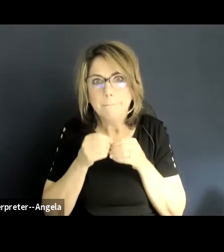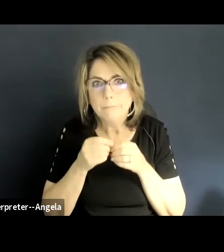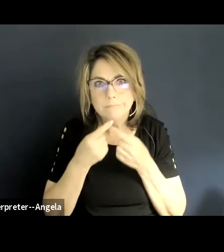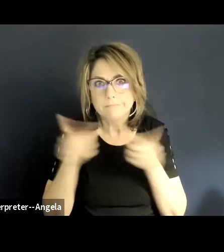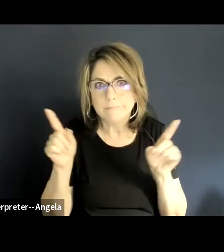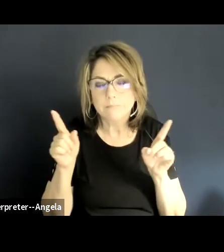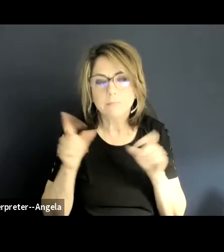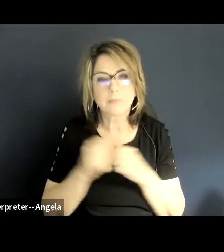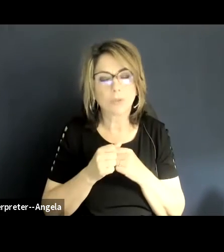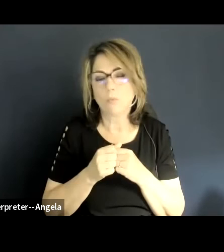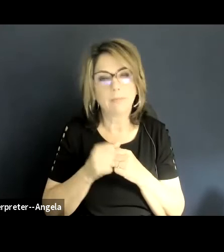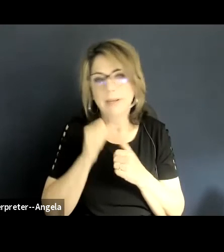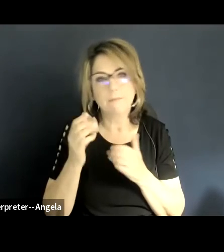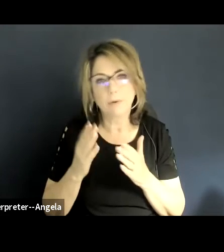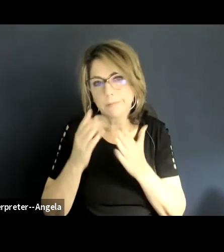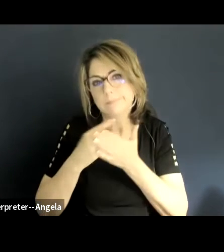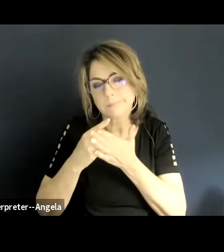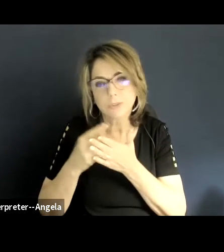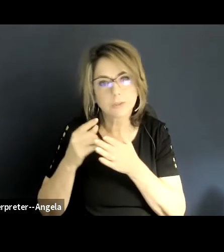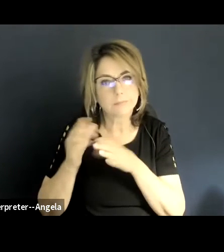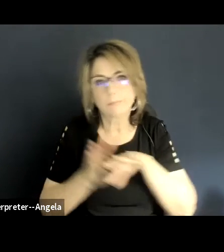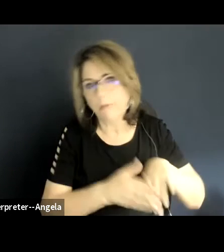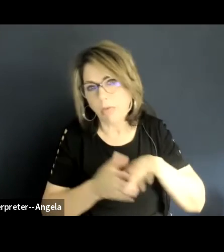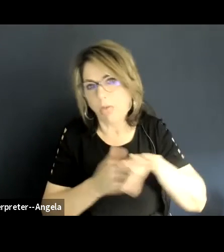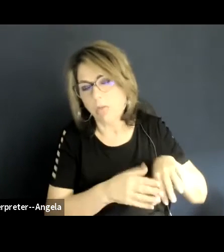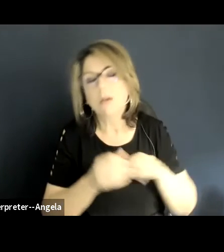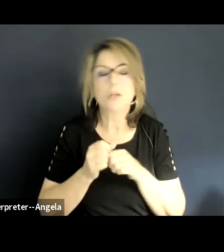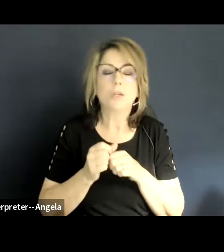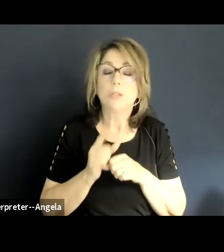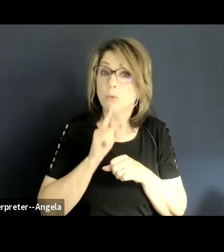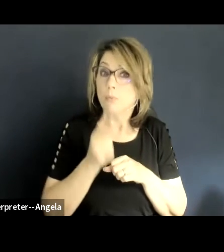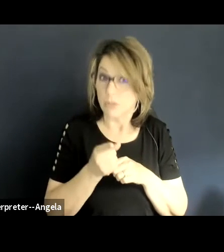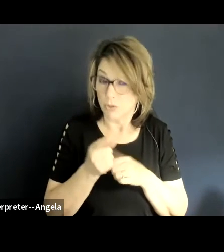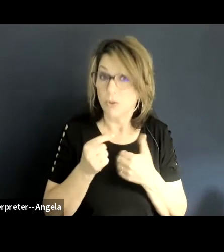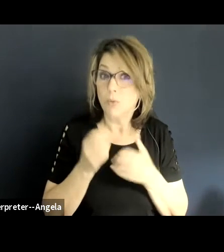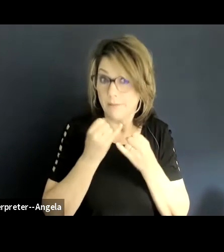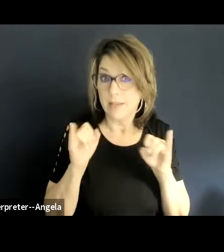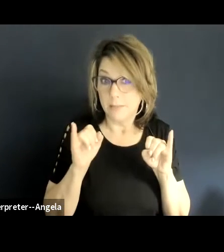addressed. So very much, you know, make sure that you do have an independent